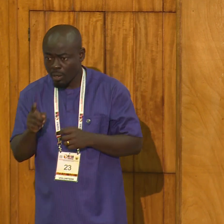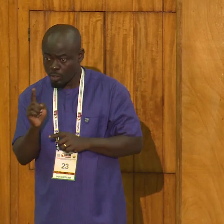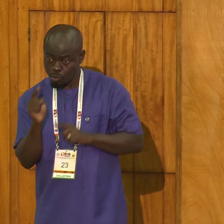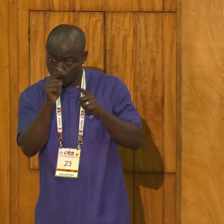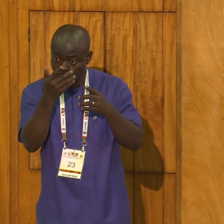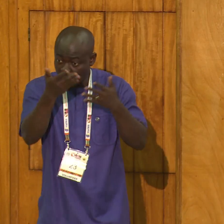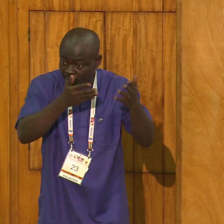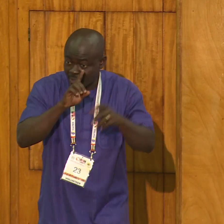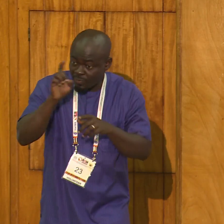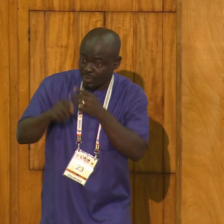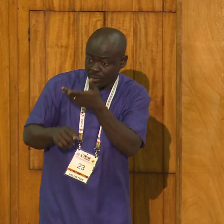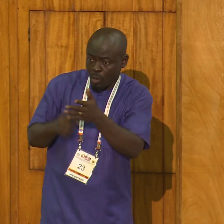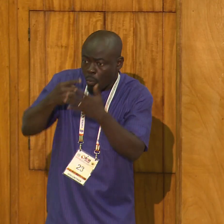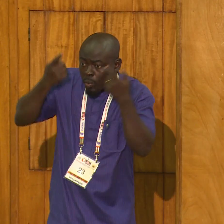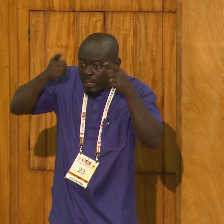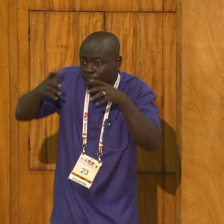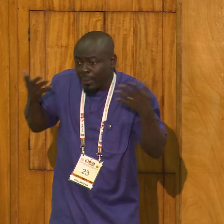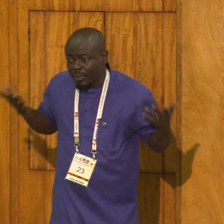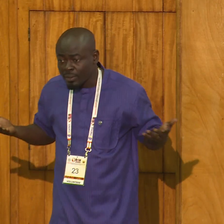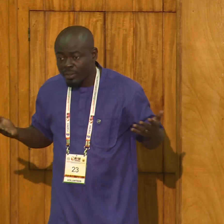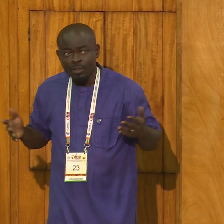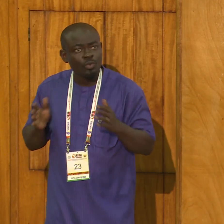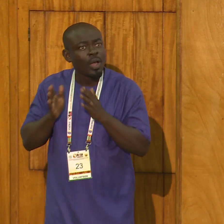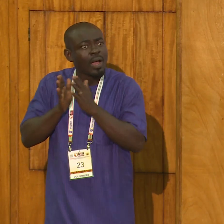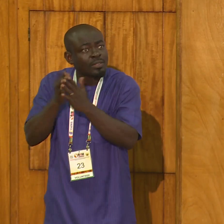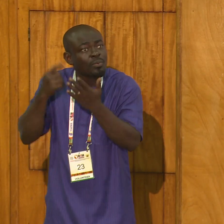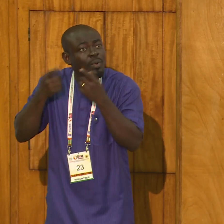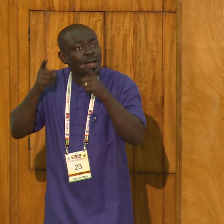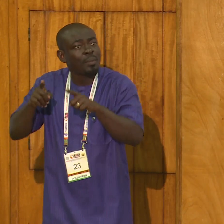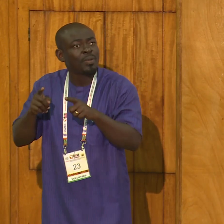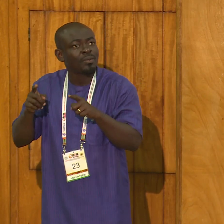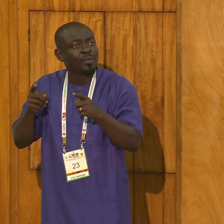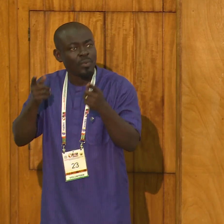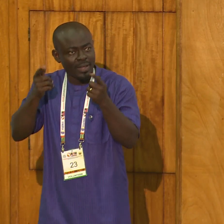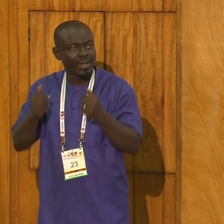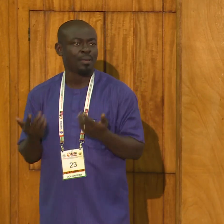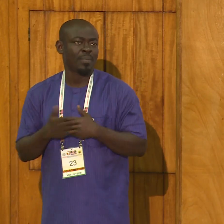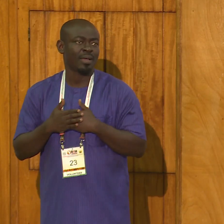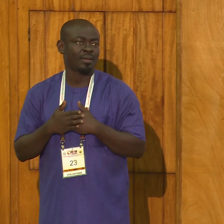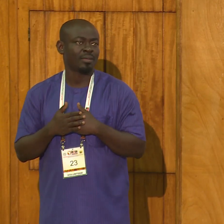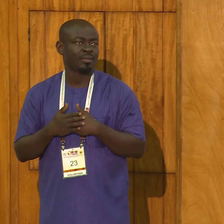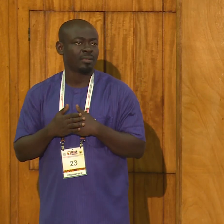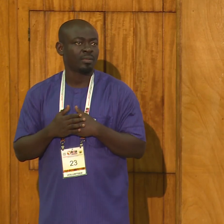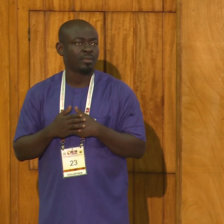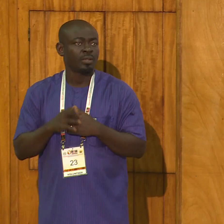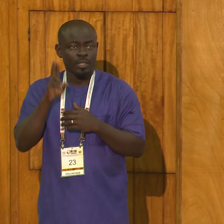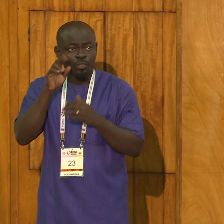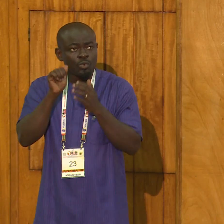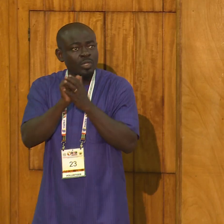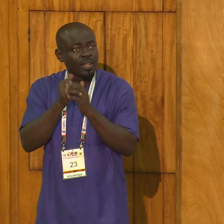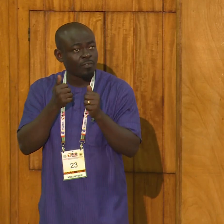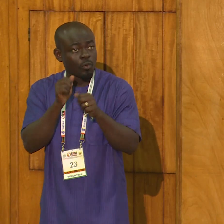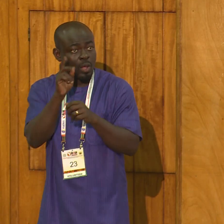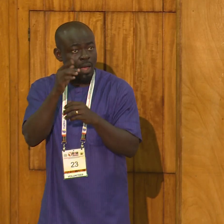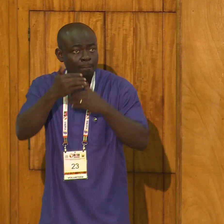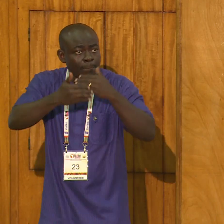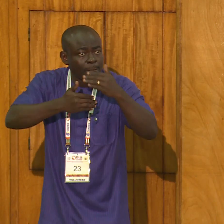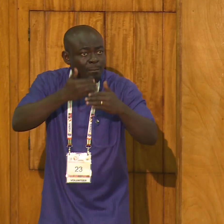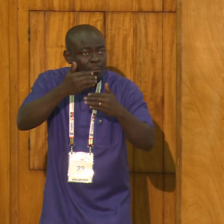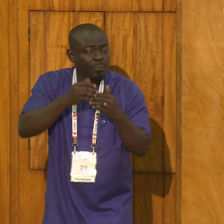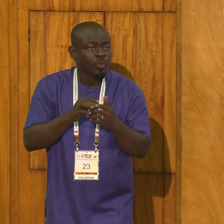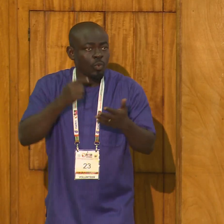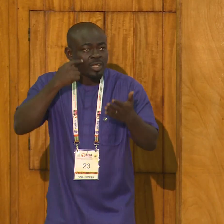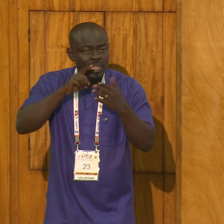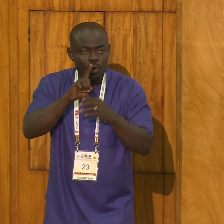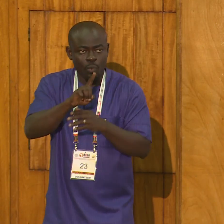that service? Oh, what happened? You were also asking what happens when they come back. There is that follow-up process where they check on